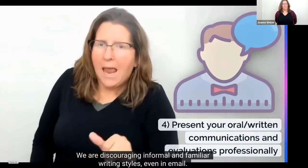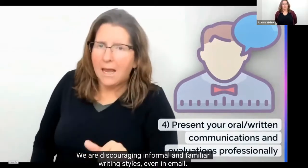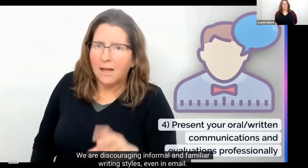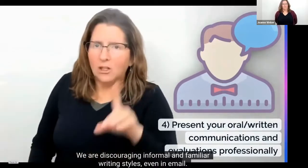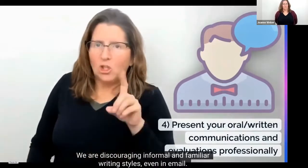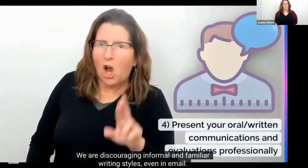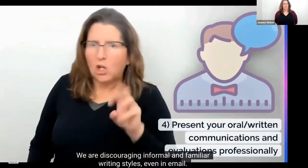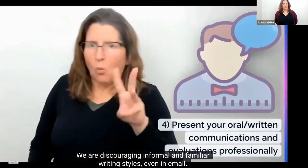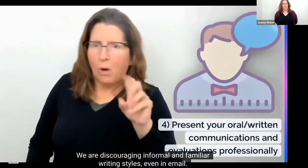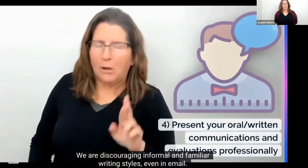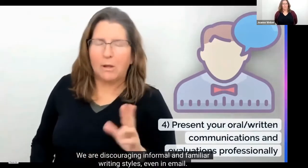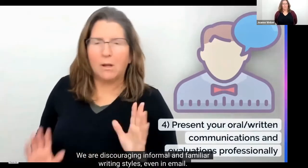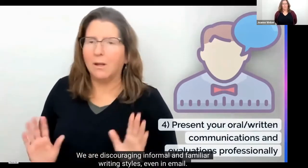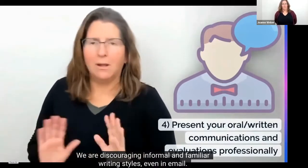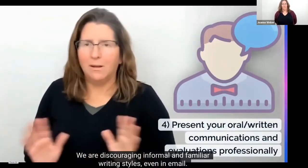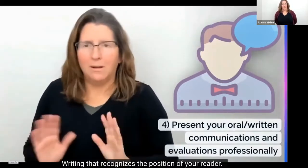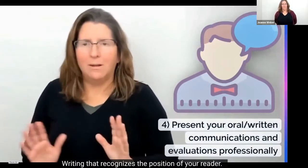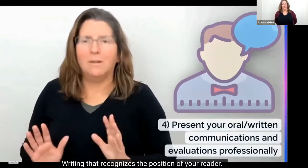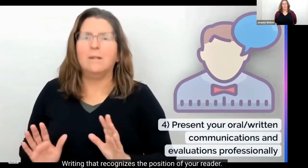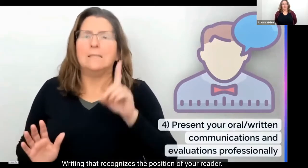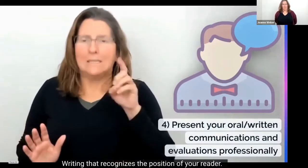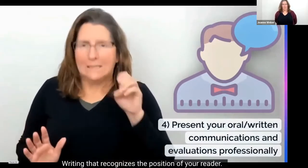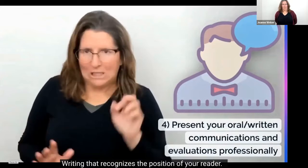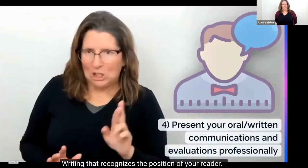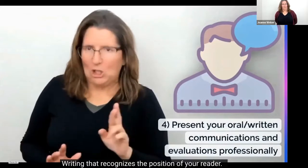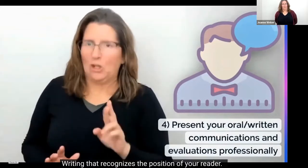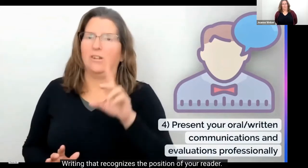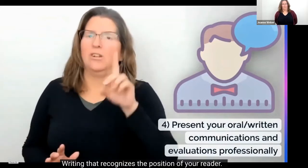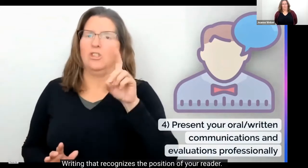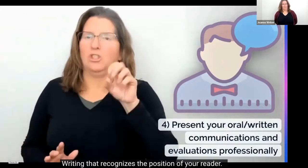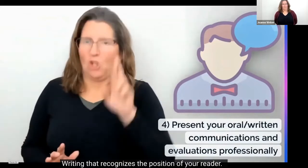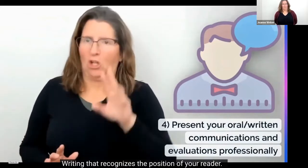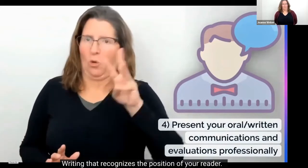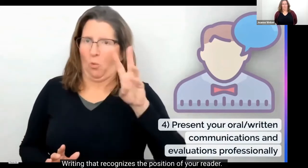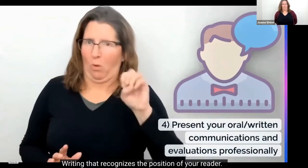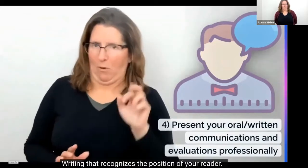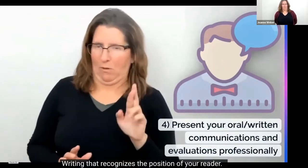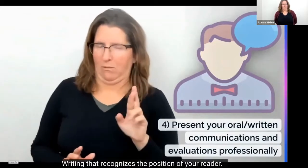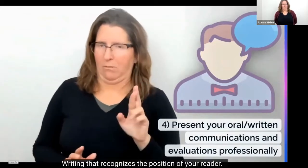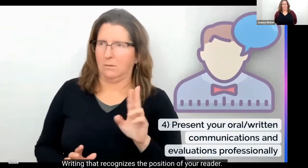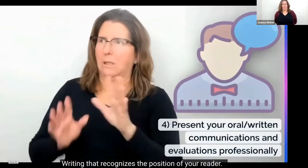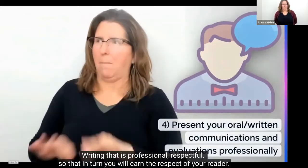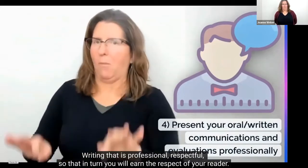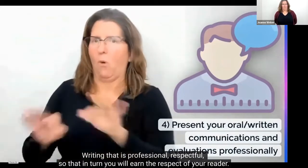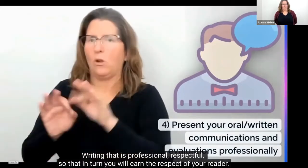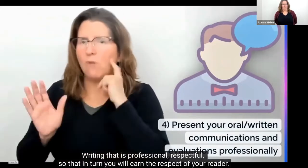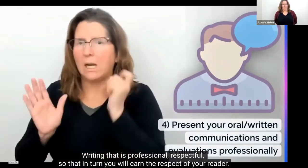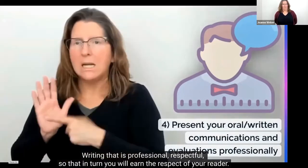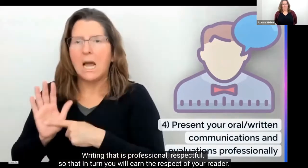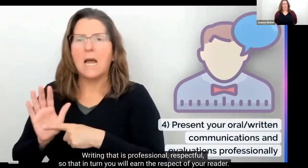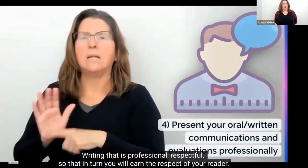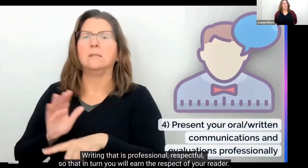discouraging informal and familiar writing styles, even in email. Writing that recognizes the position of your